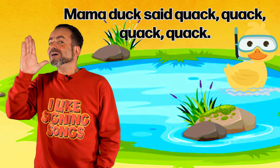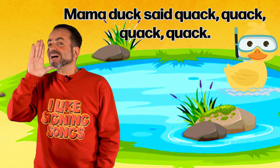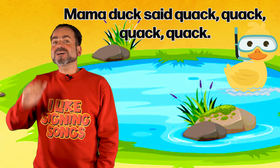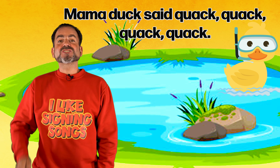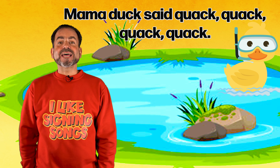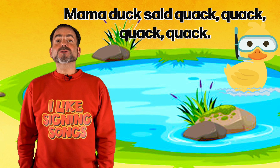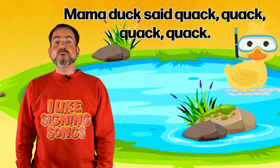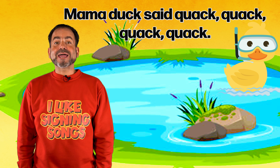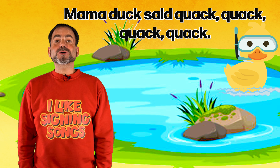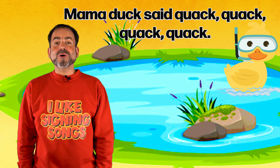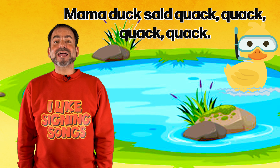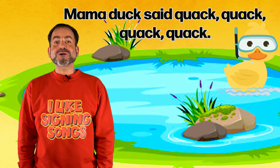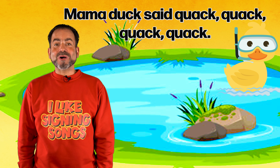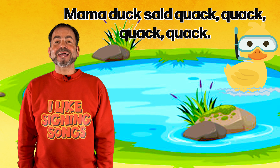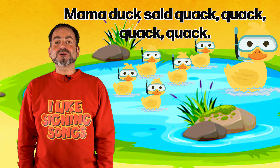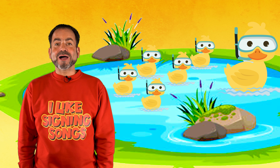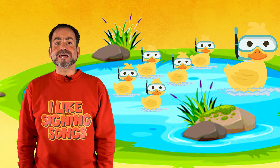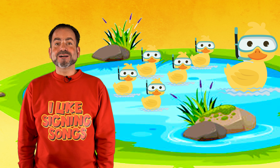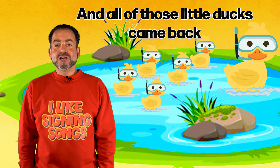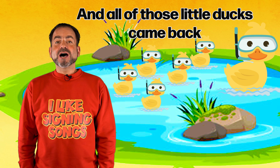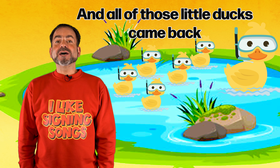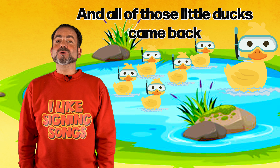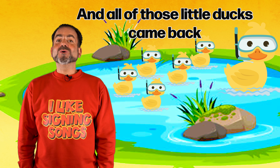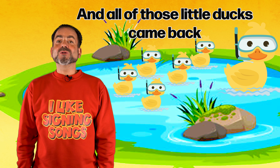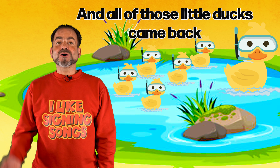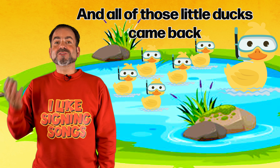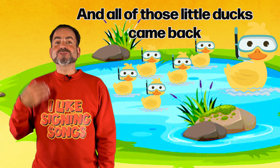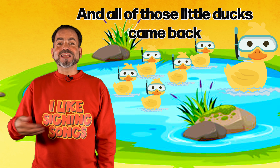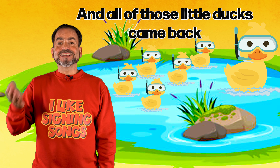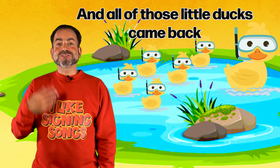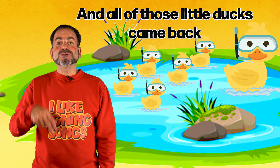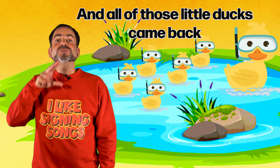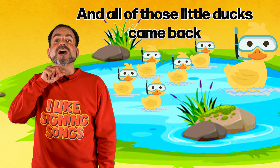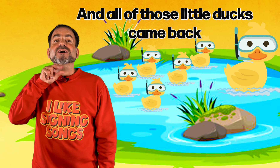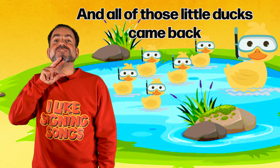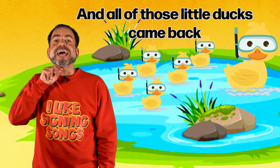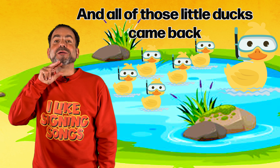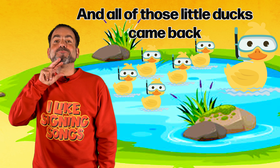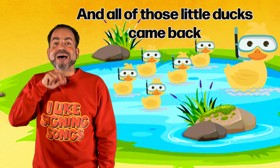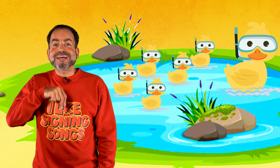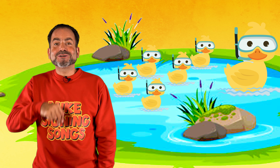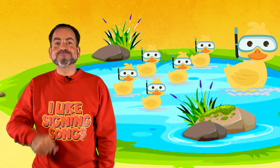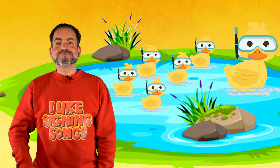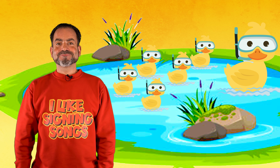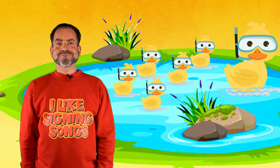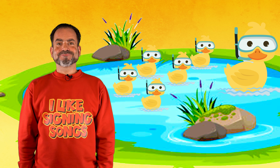duck said quack, quack, quack, quack, and all of those little ducks came back. Horse